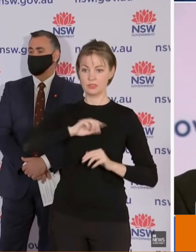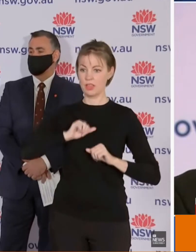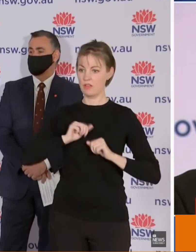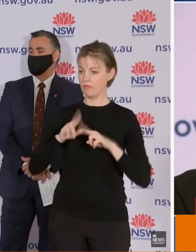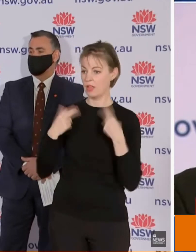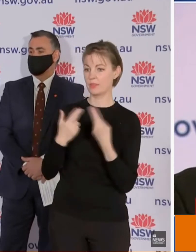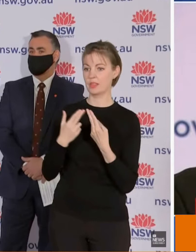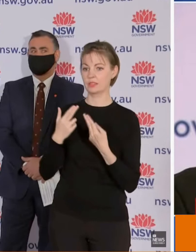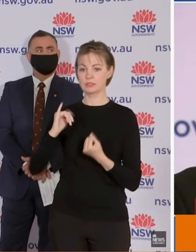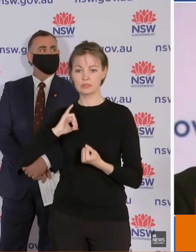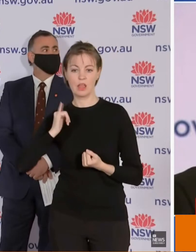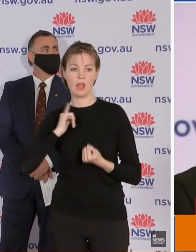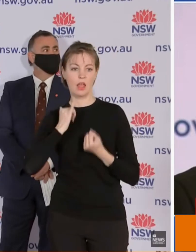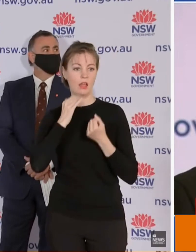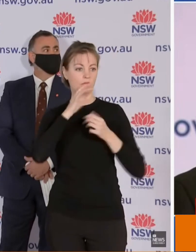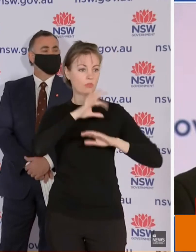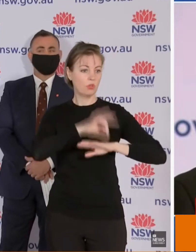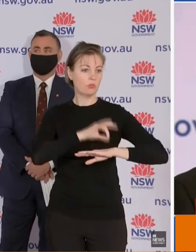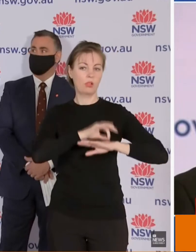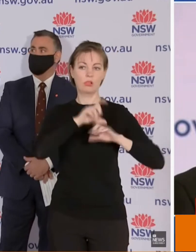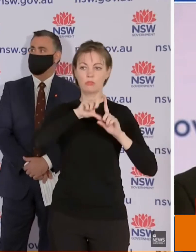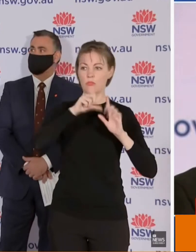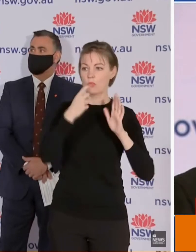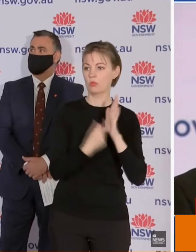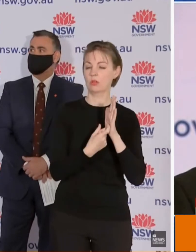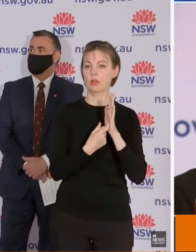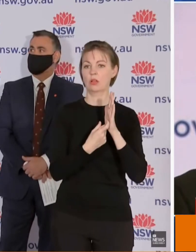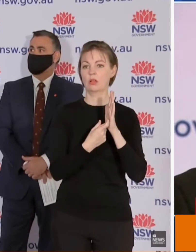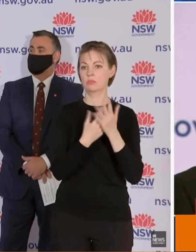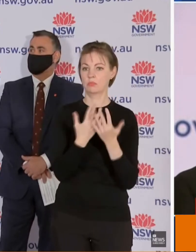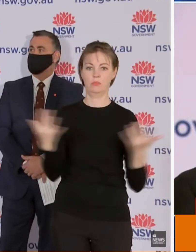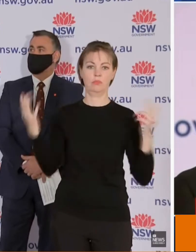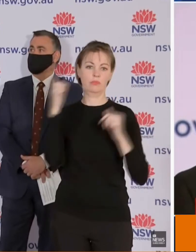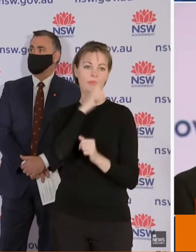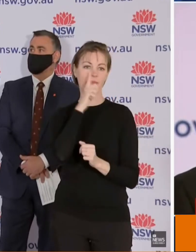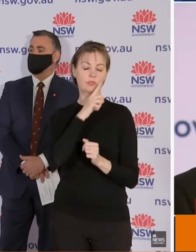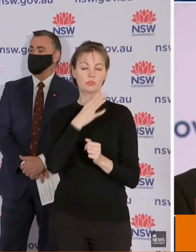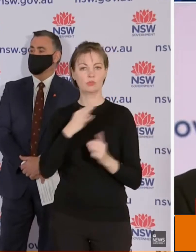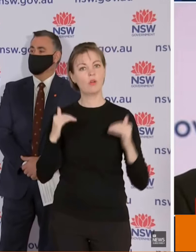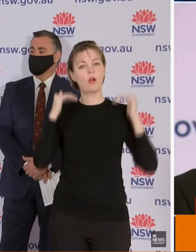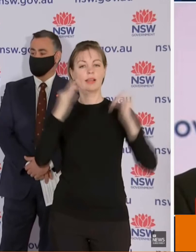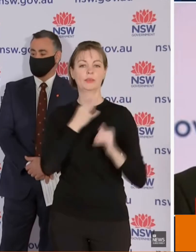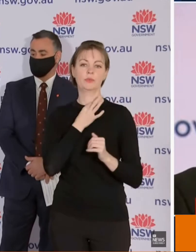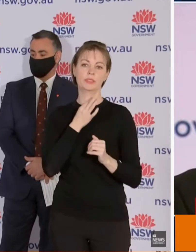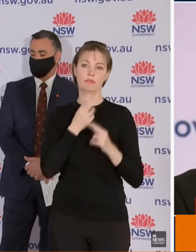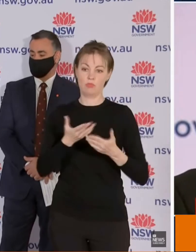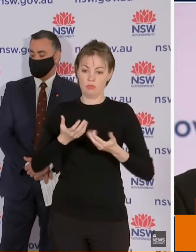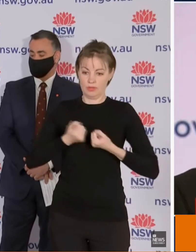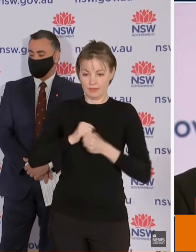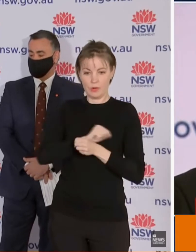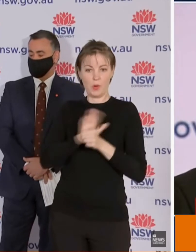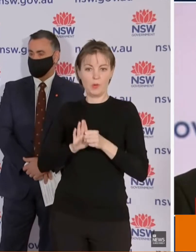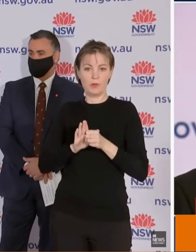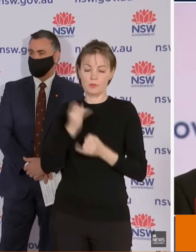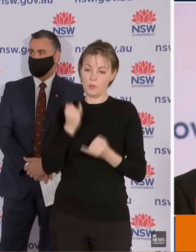health staff at risk. Sorry. Can I finish? Look, and I just want to say this, that if